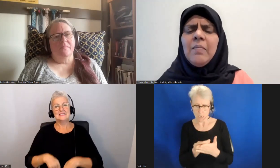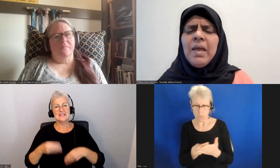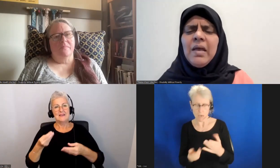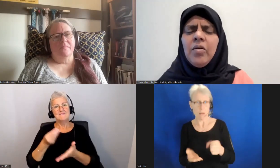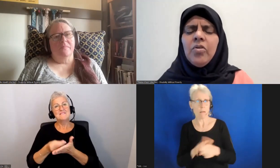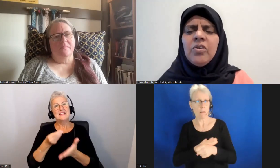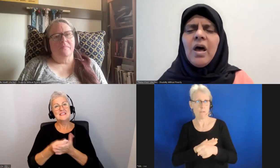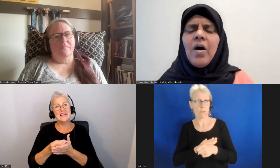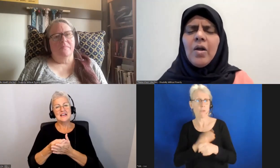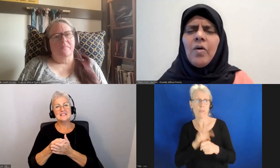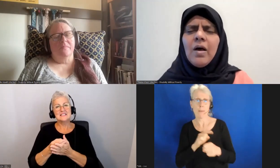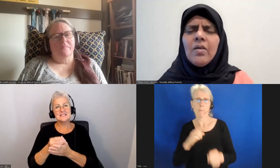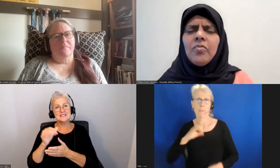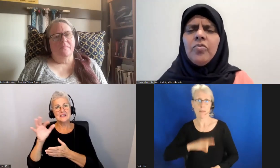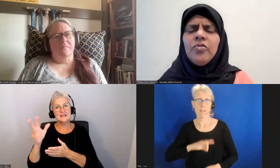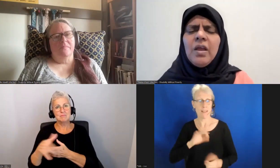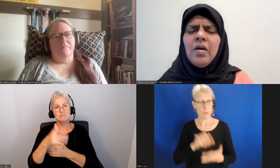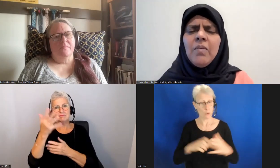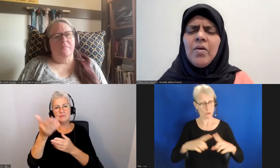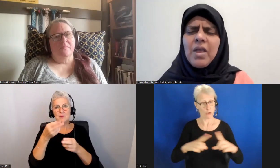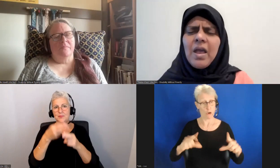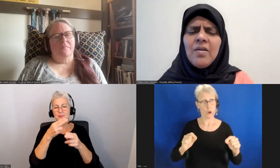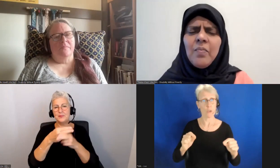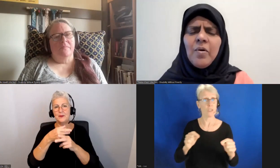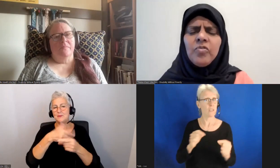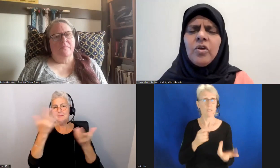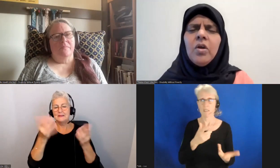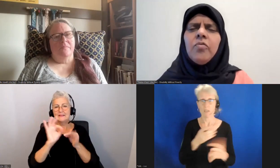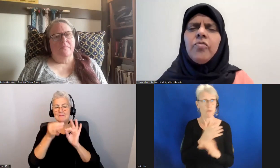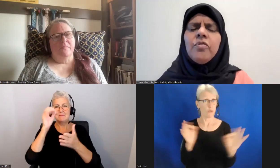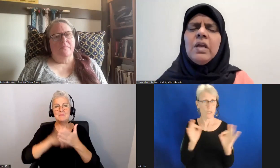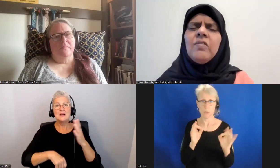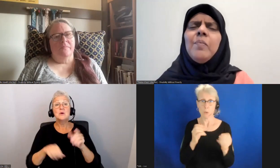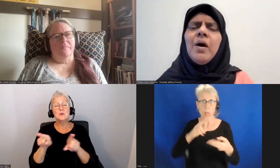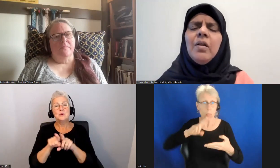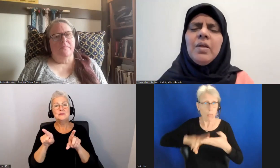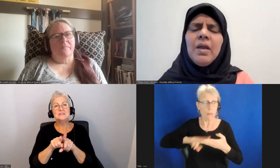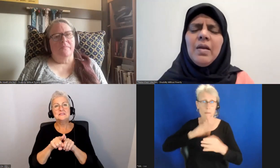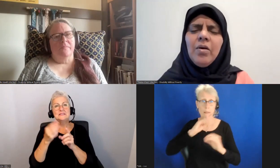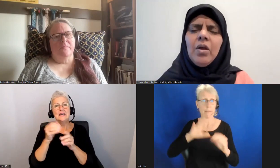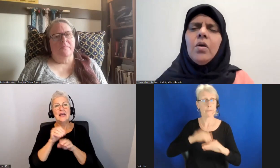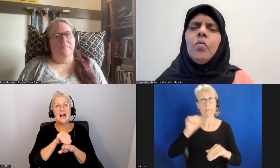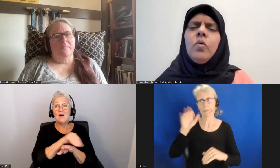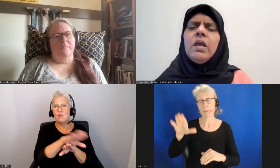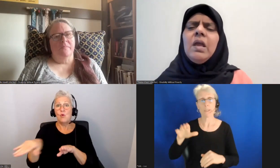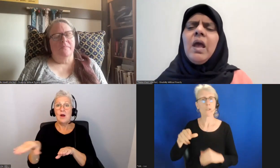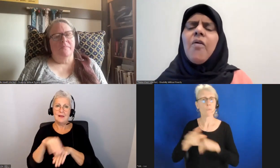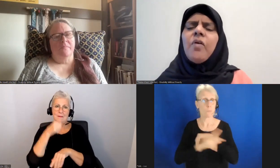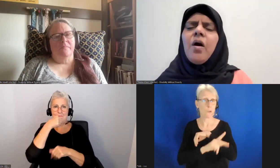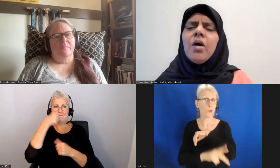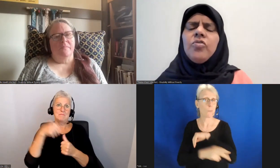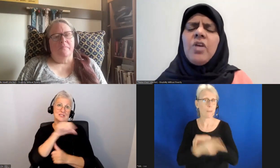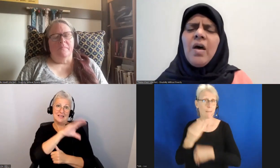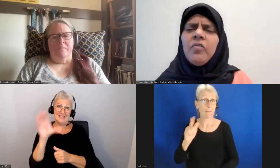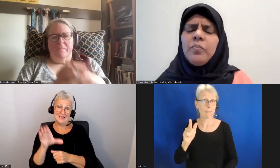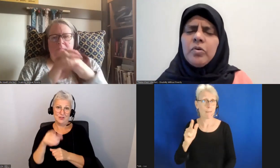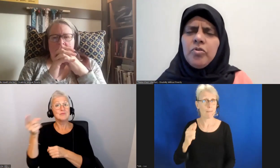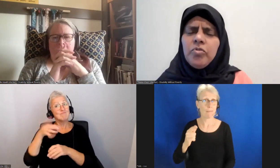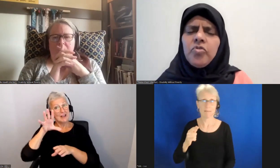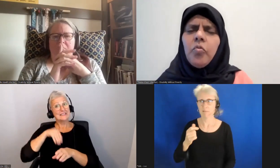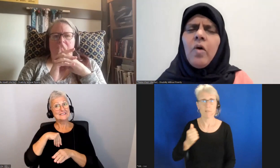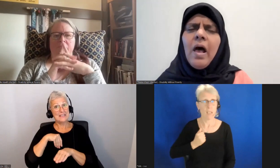free in the mail to Ottawa through Stale Mail, Canada Post, free to Parliament Hill. We have